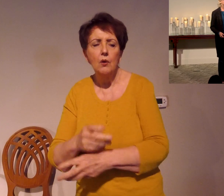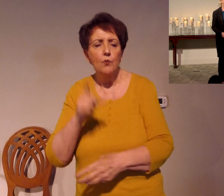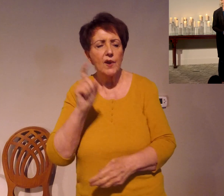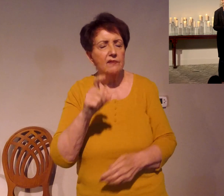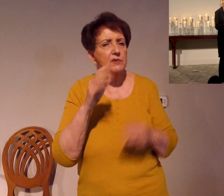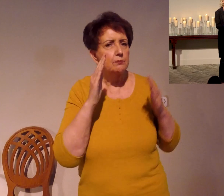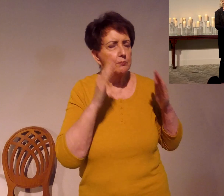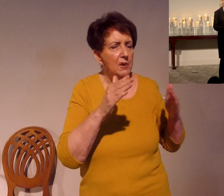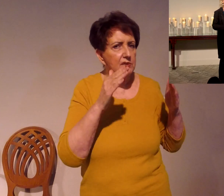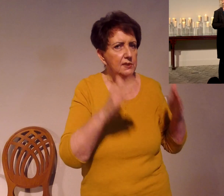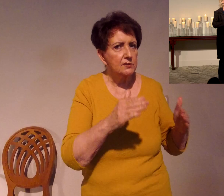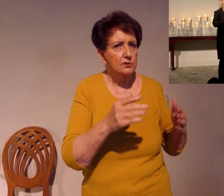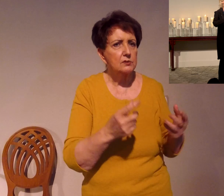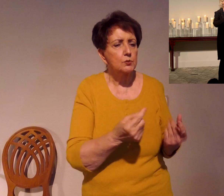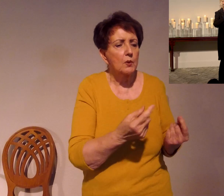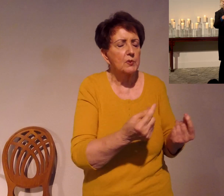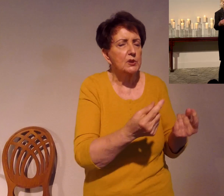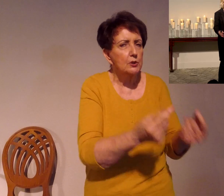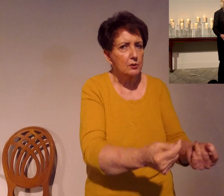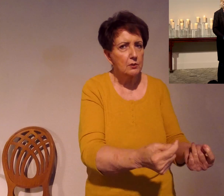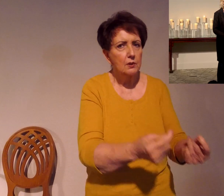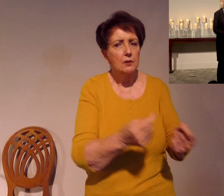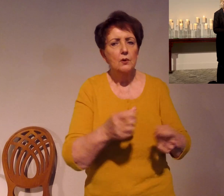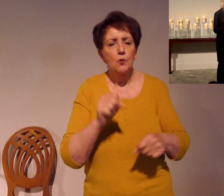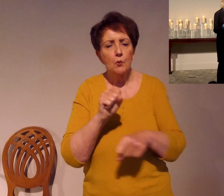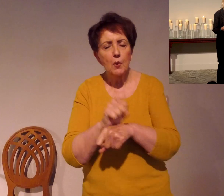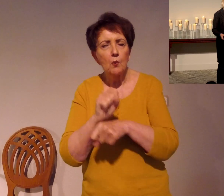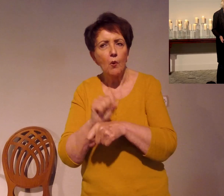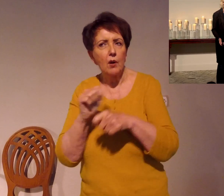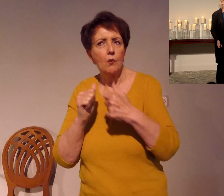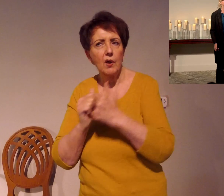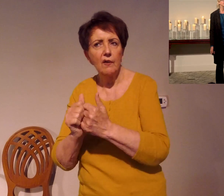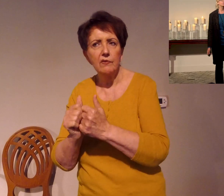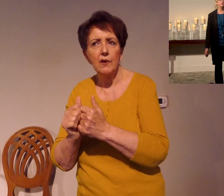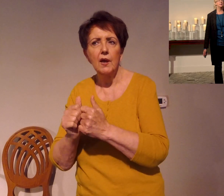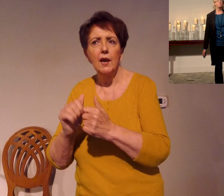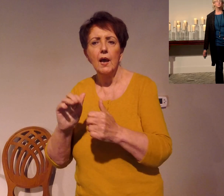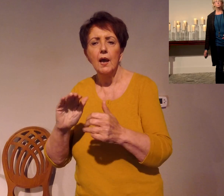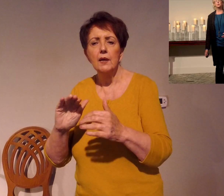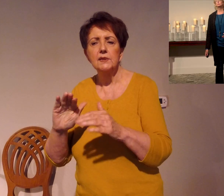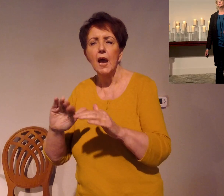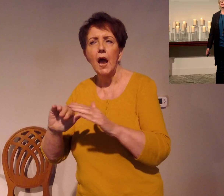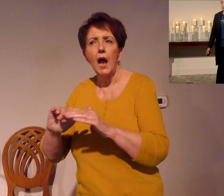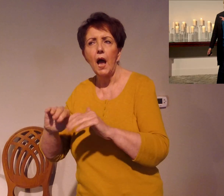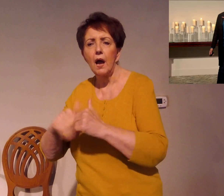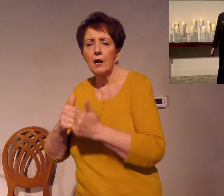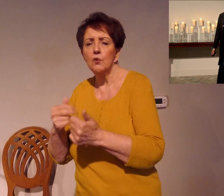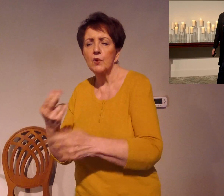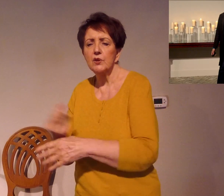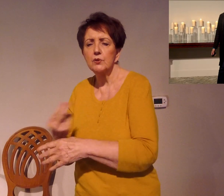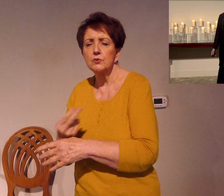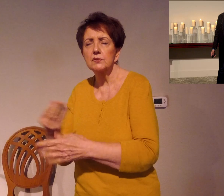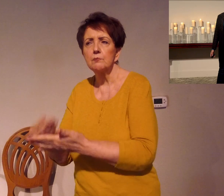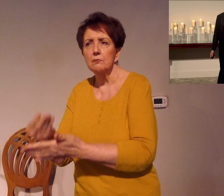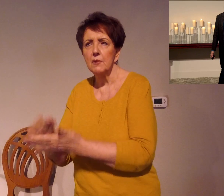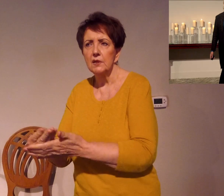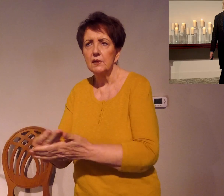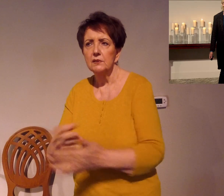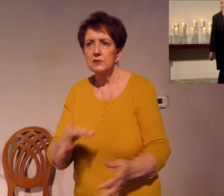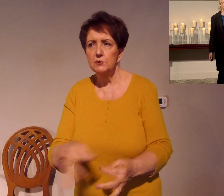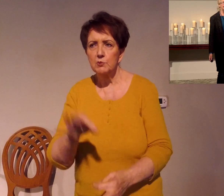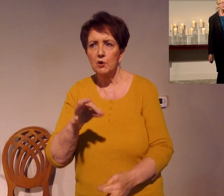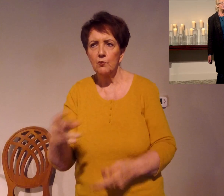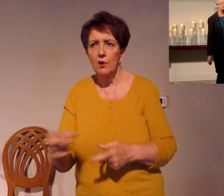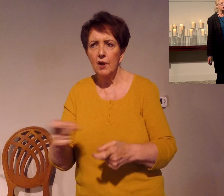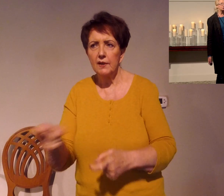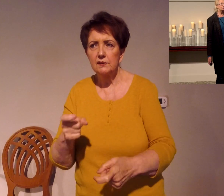attention to what we do, what we work with, and how we use this thing, money. Spirit will handle it in exactly